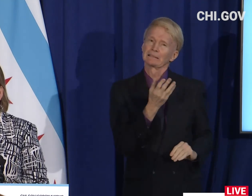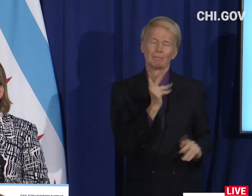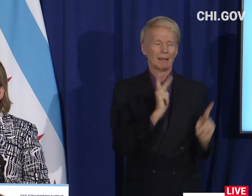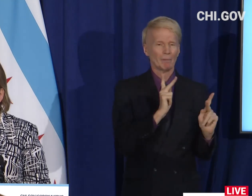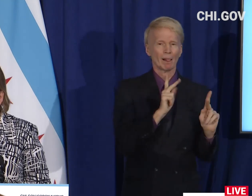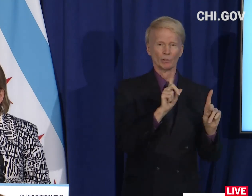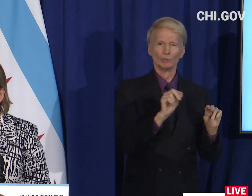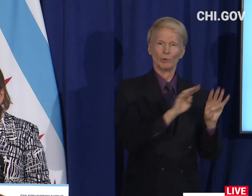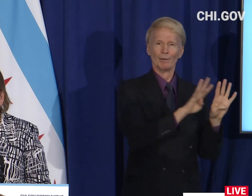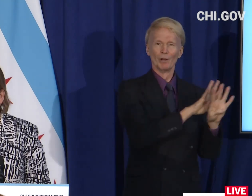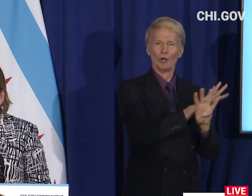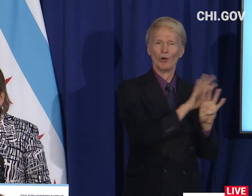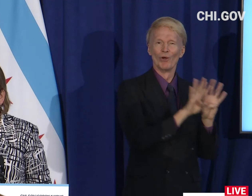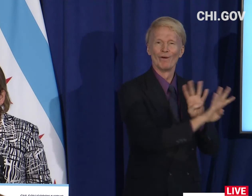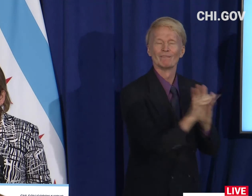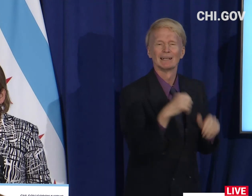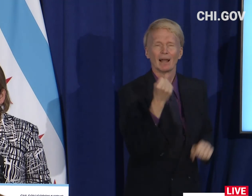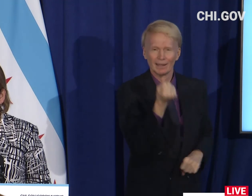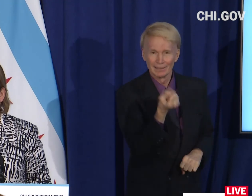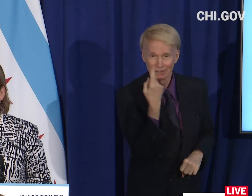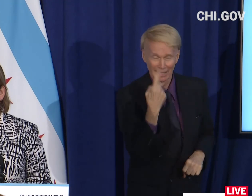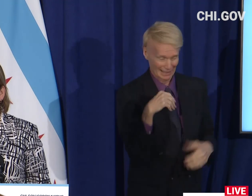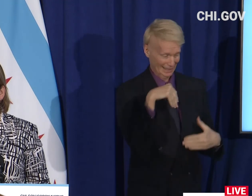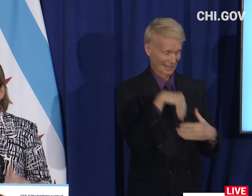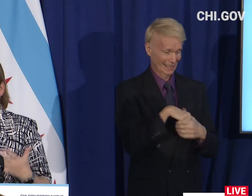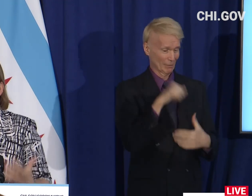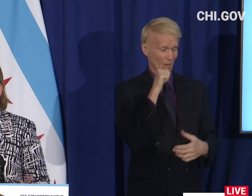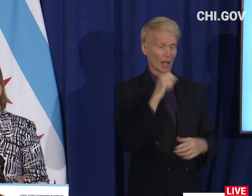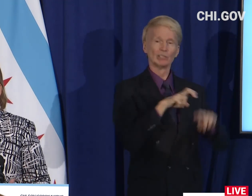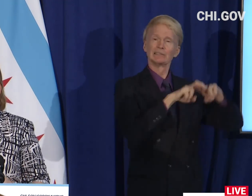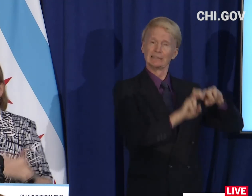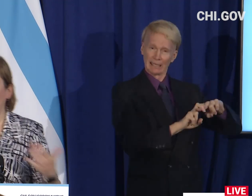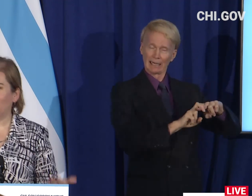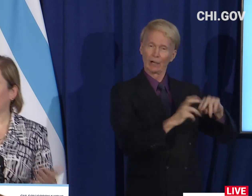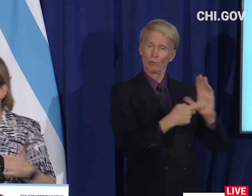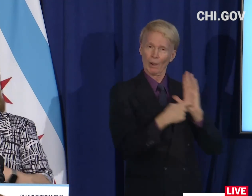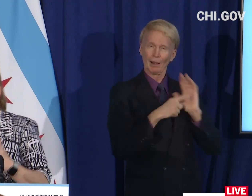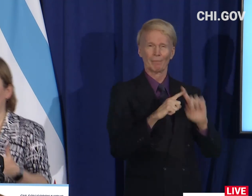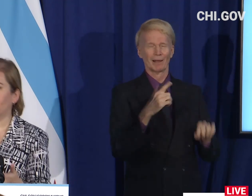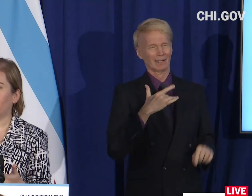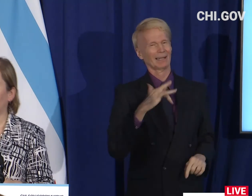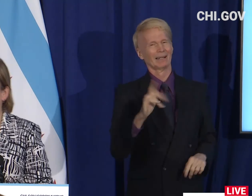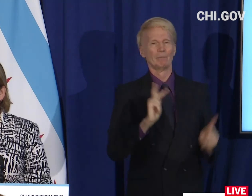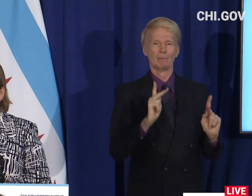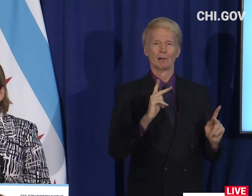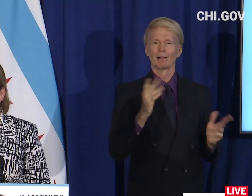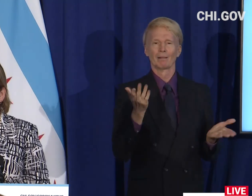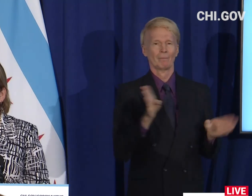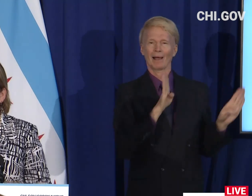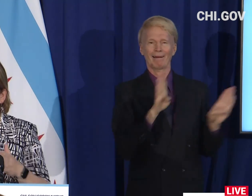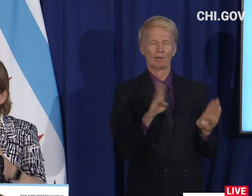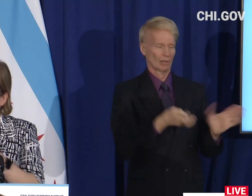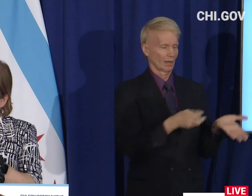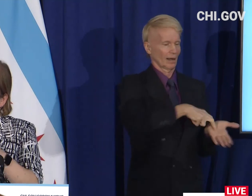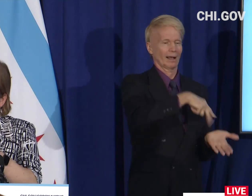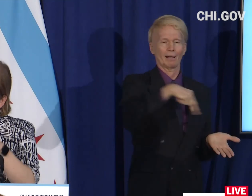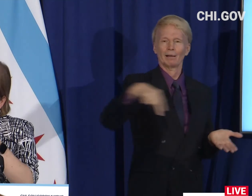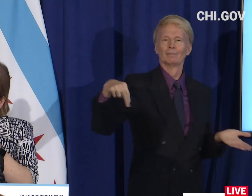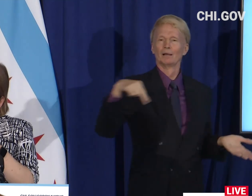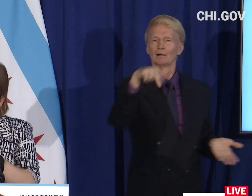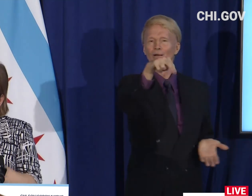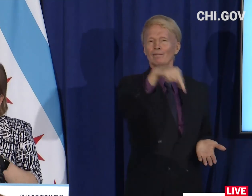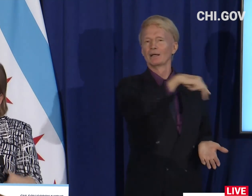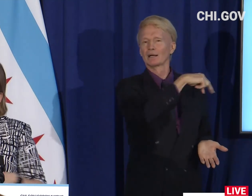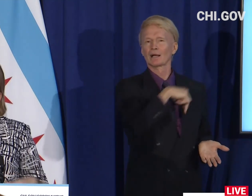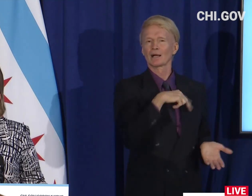is a requirement that people be seated in a bar at this time, but traditionally people will be up and moving, and it tends to be less of